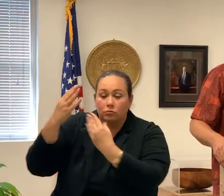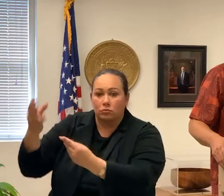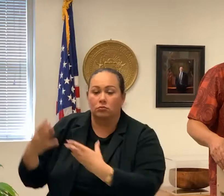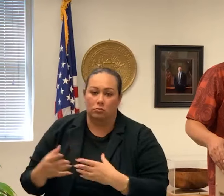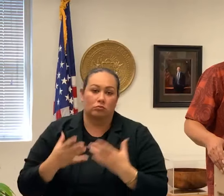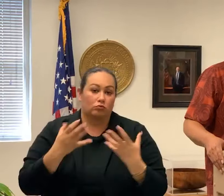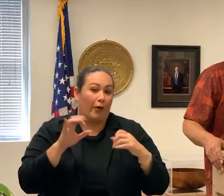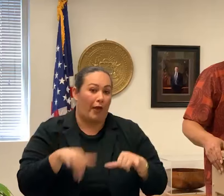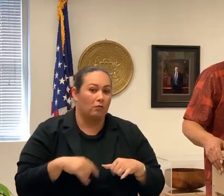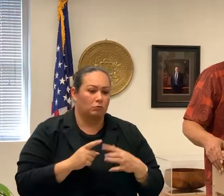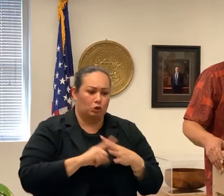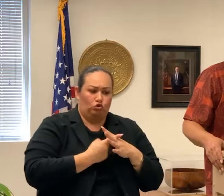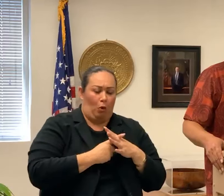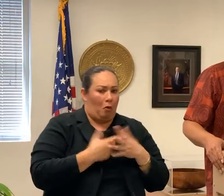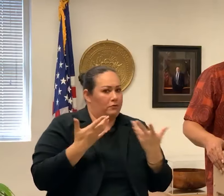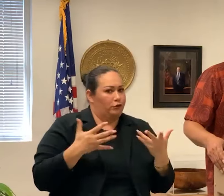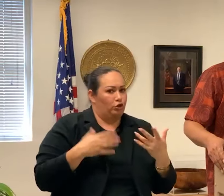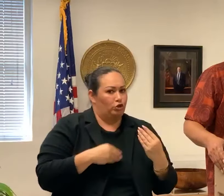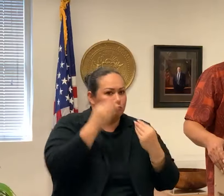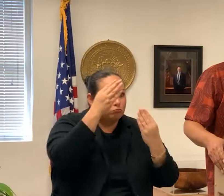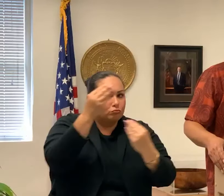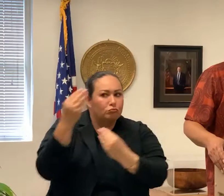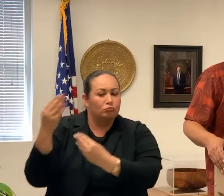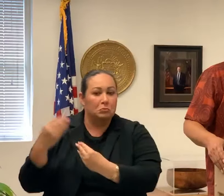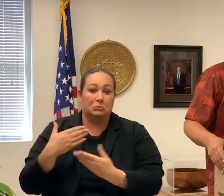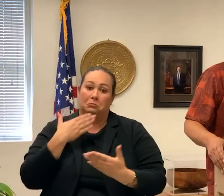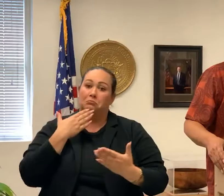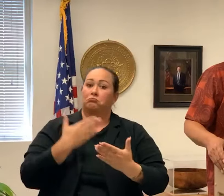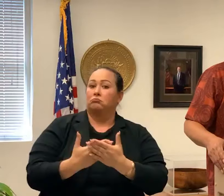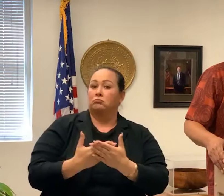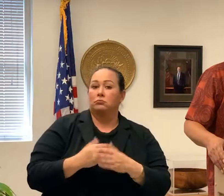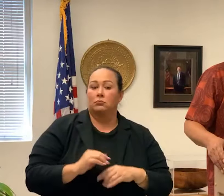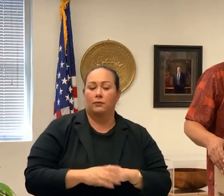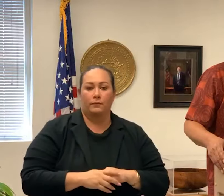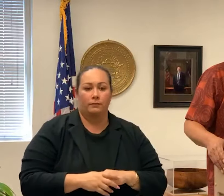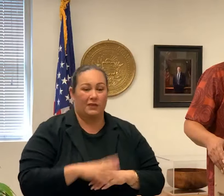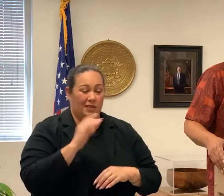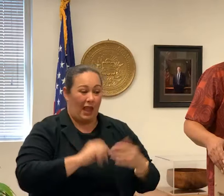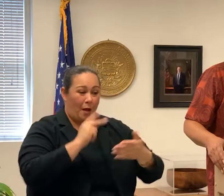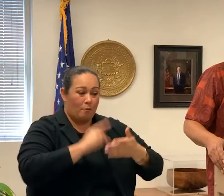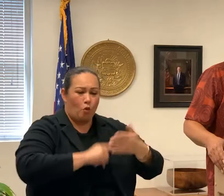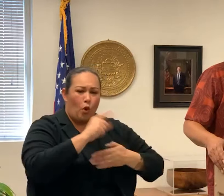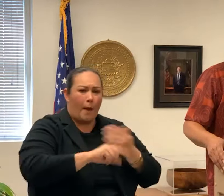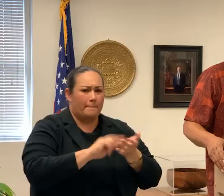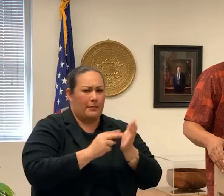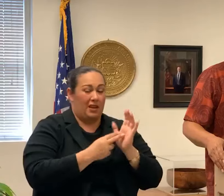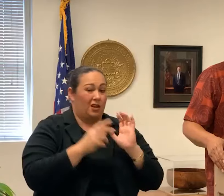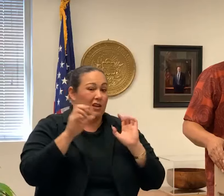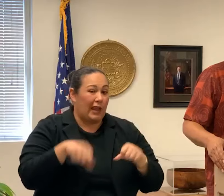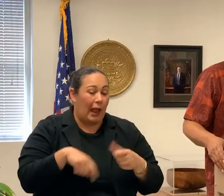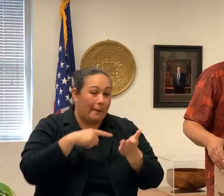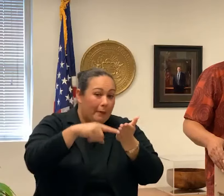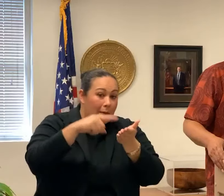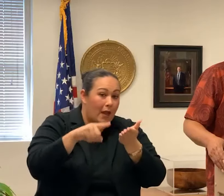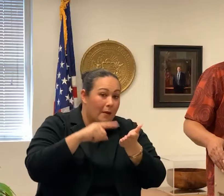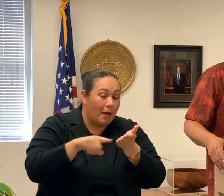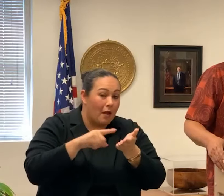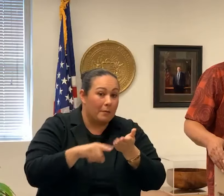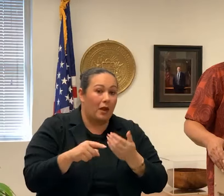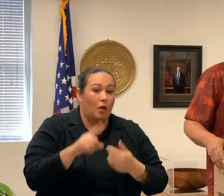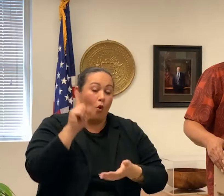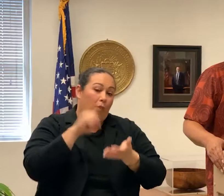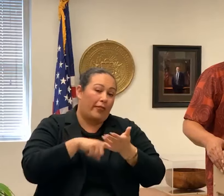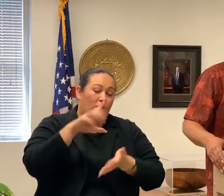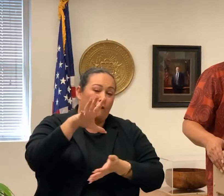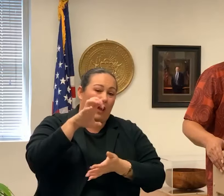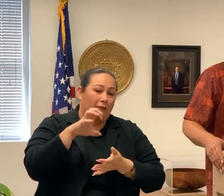already starting. Again, that program, we also plan on making it retroactive. In other words, paying families up to